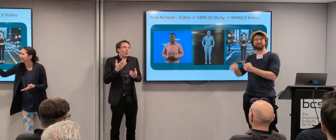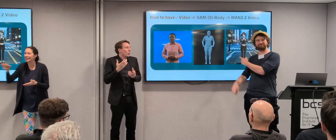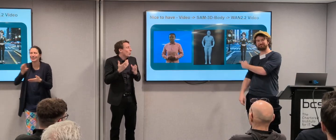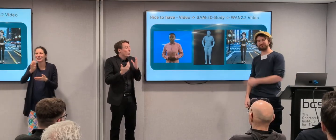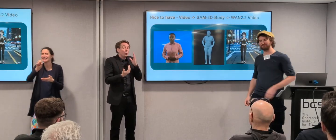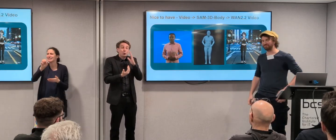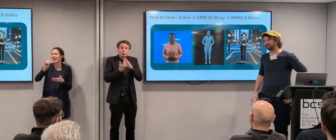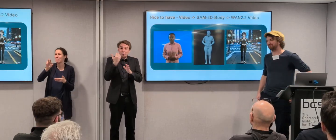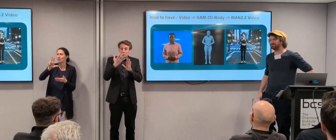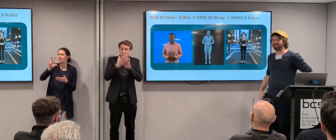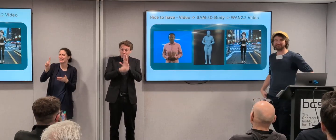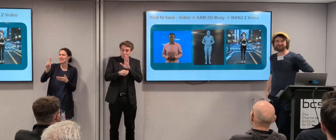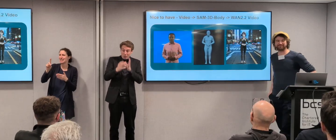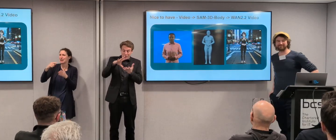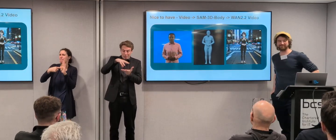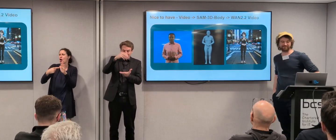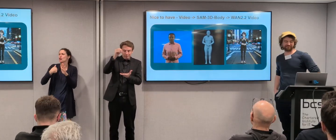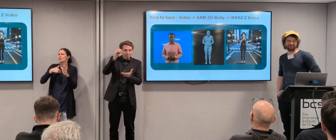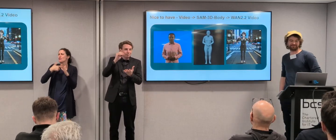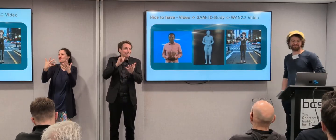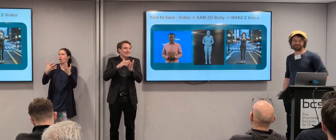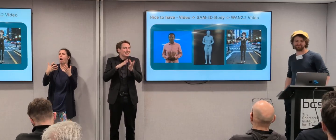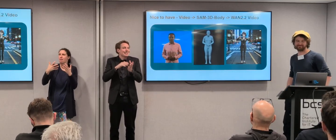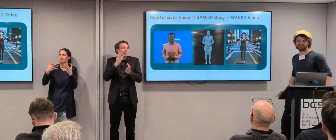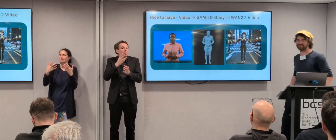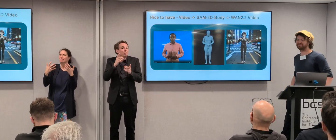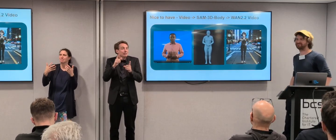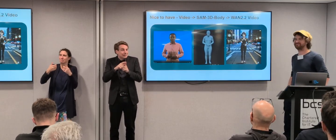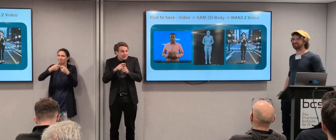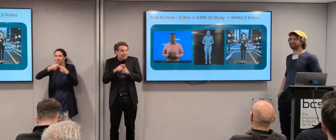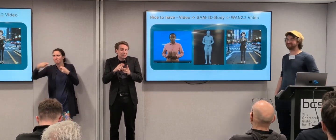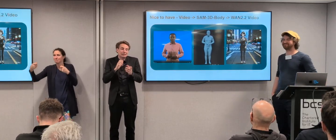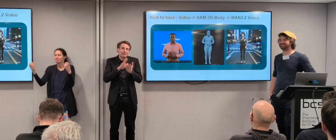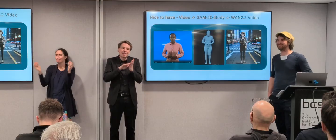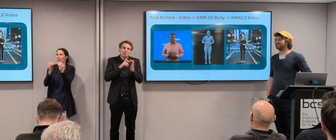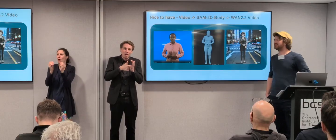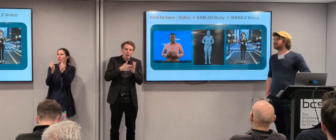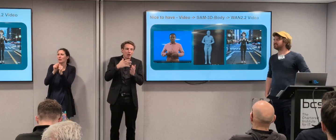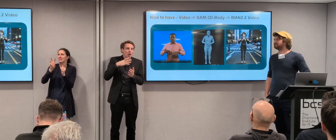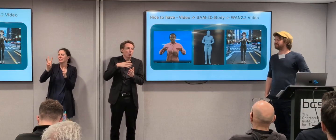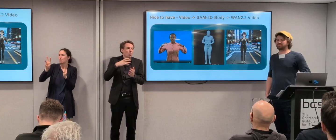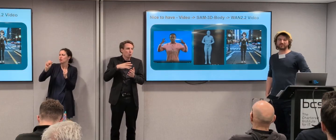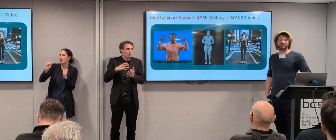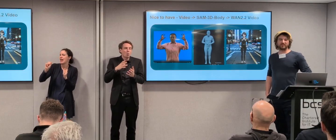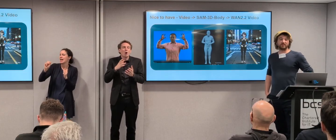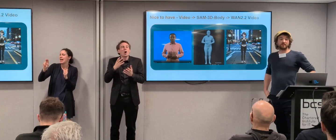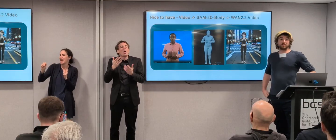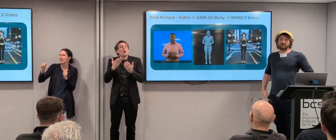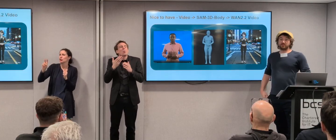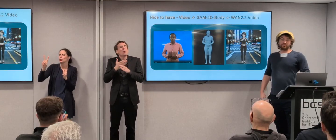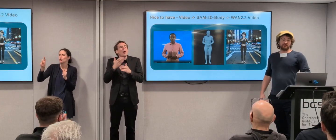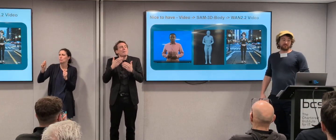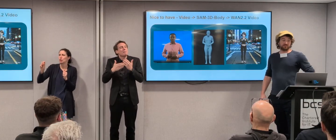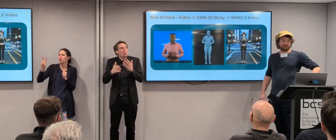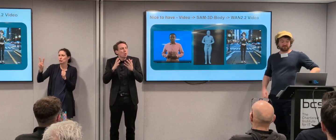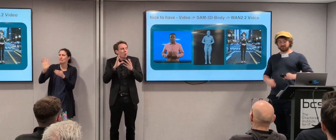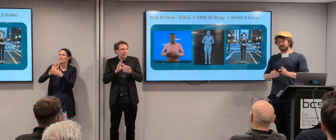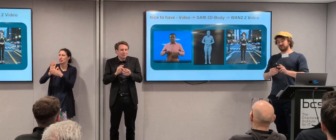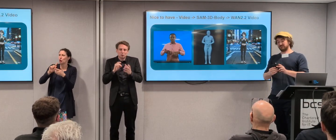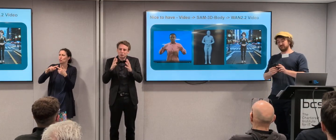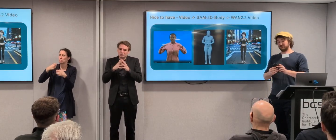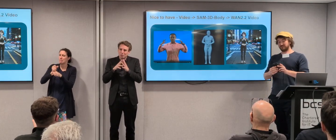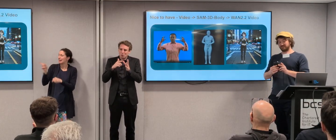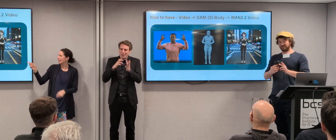SAM 3D model, we would like to use further in combination with WAN 2.2 video to create the picture on the